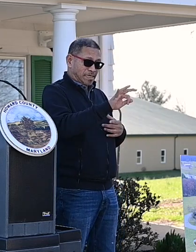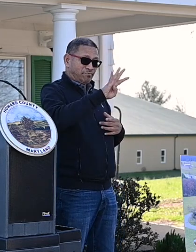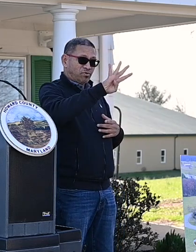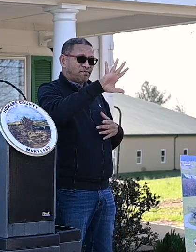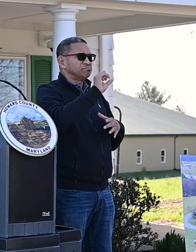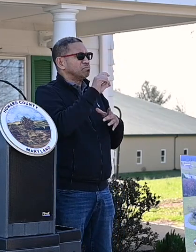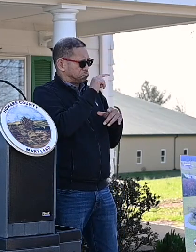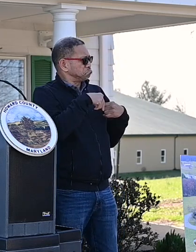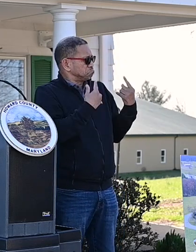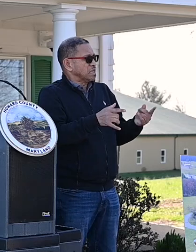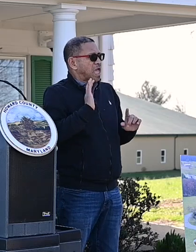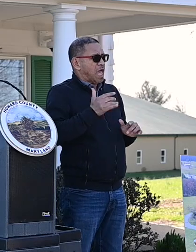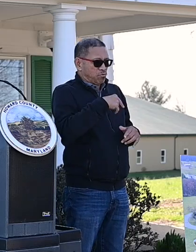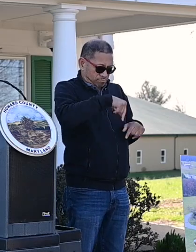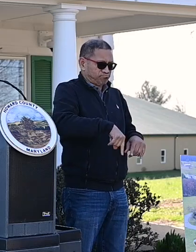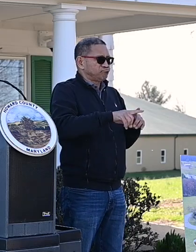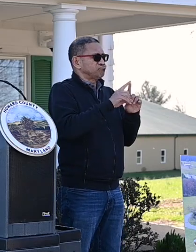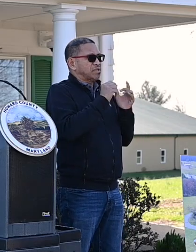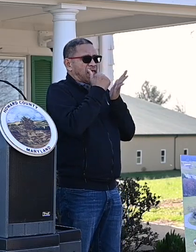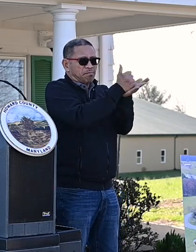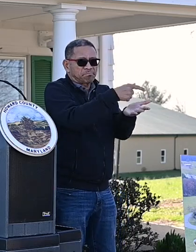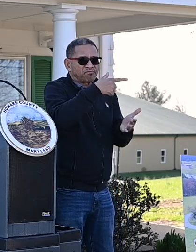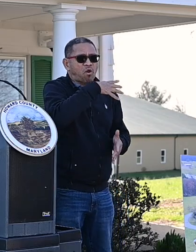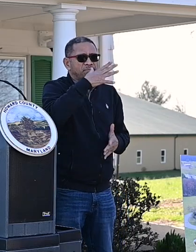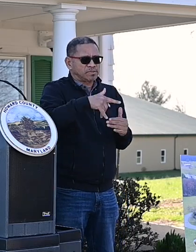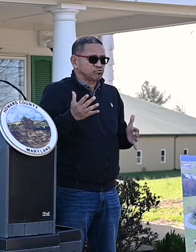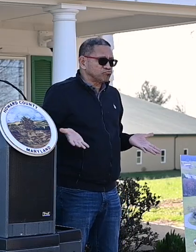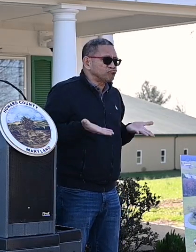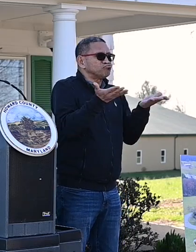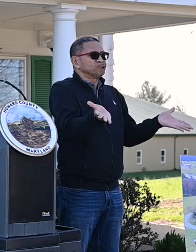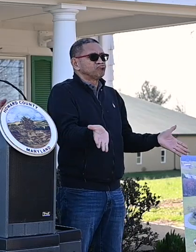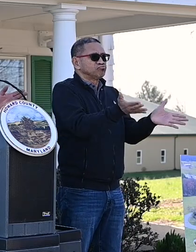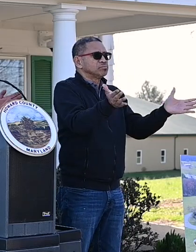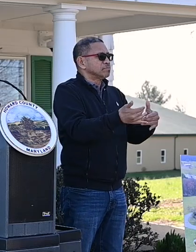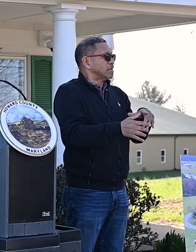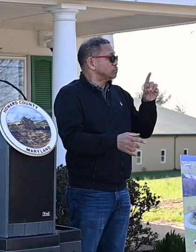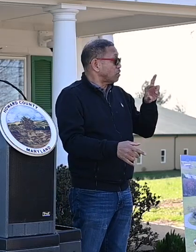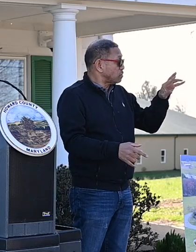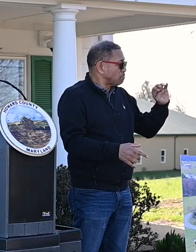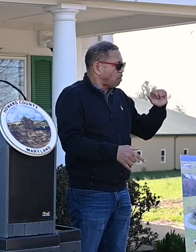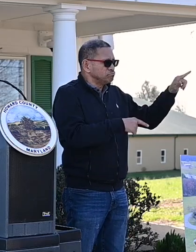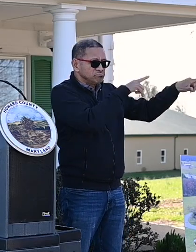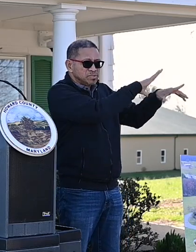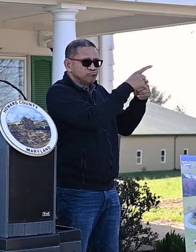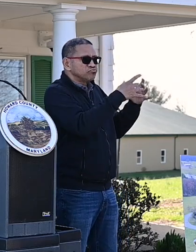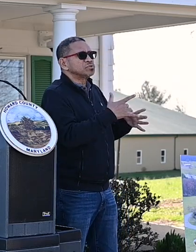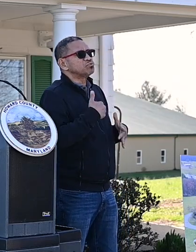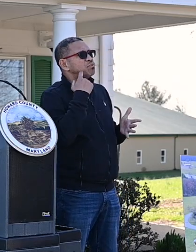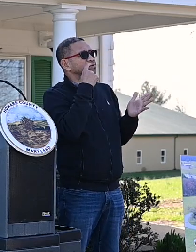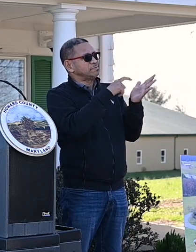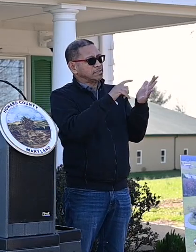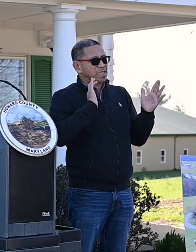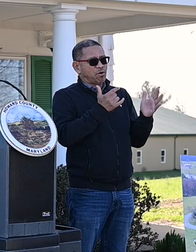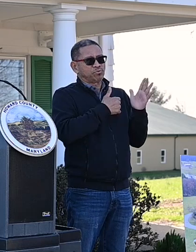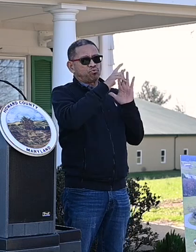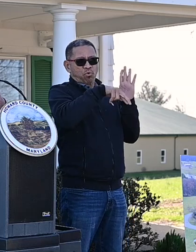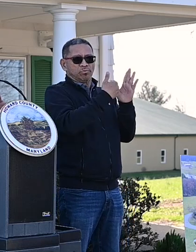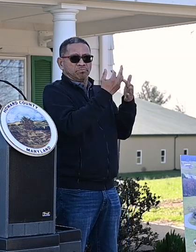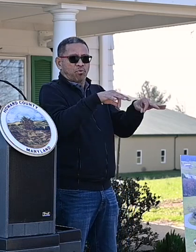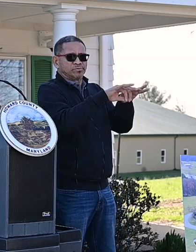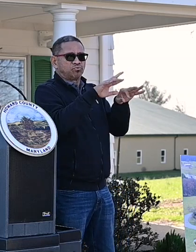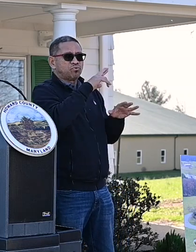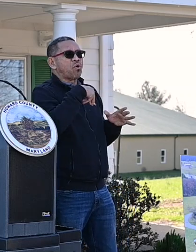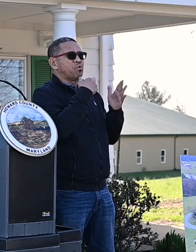helped farmers to get those practices on the ground, and we're very encouraged to see Dr. Ball and his administration recognize that critical role that us